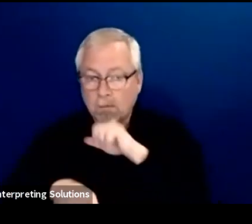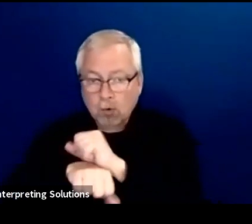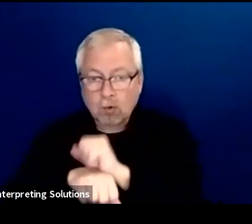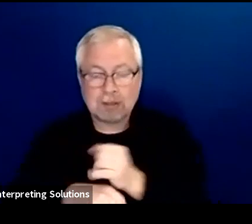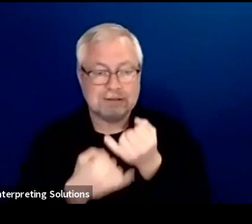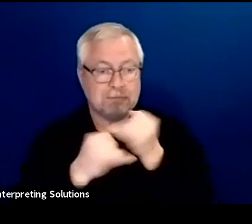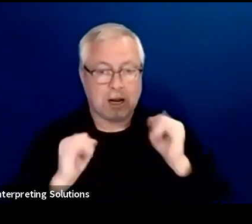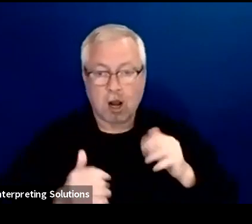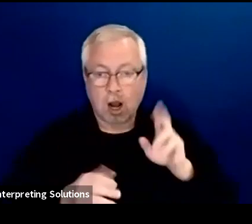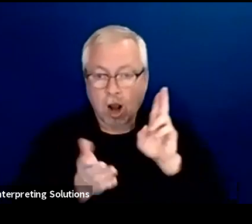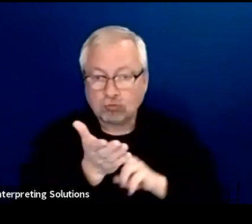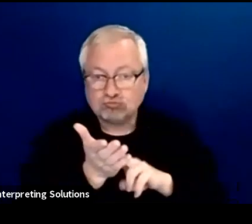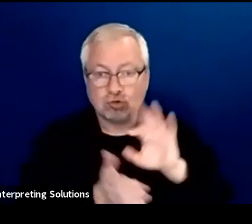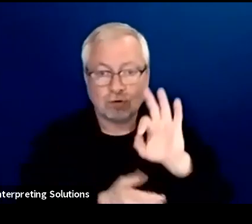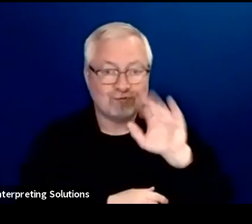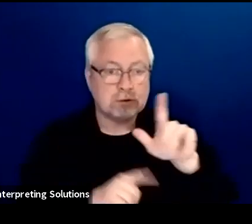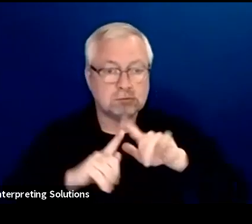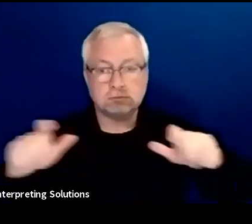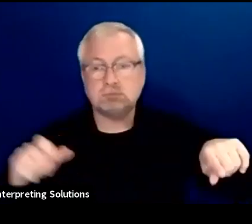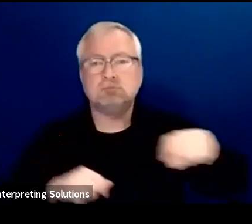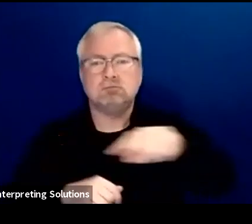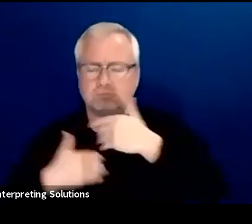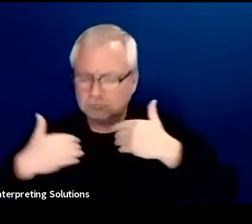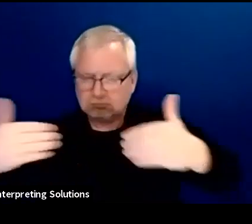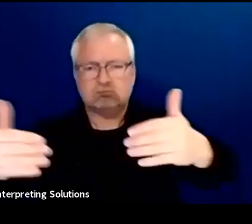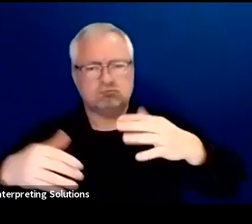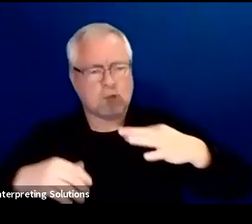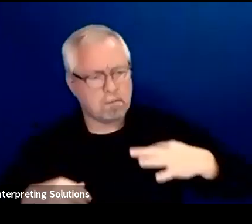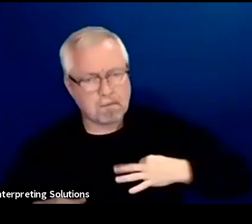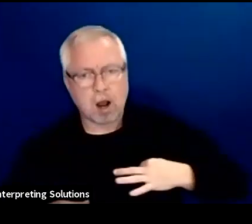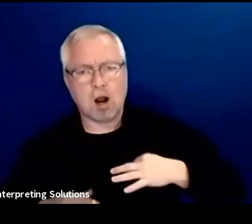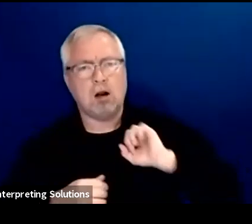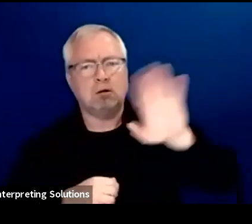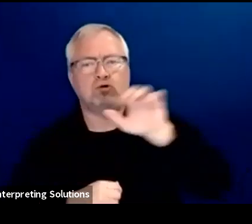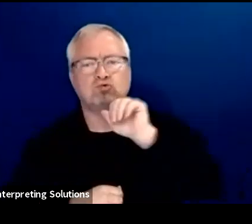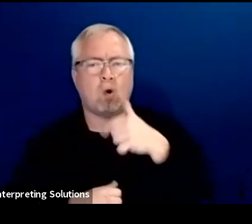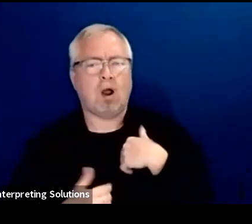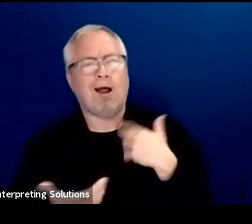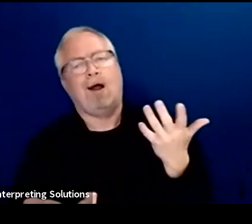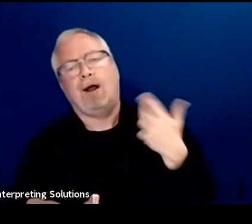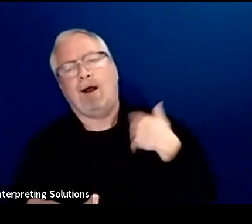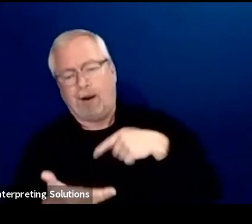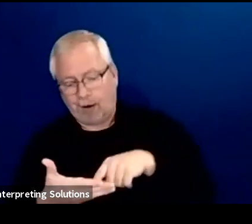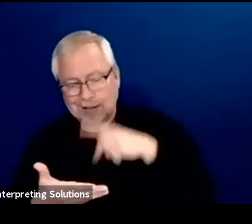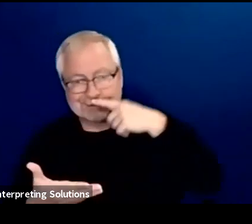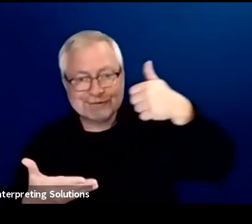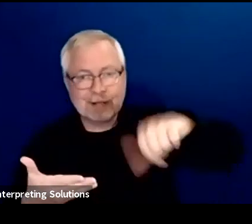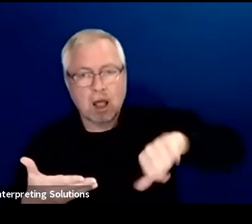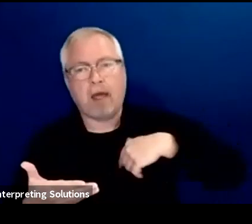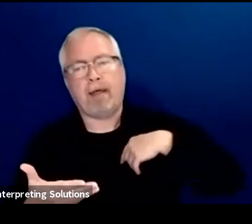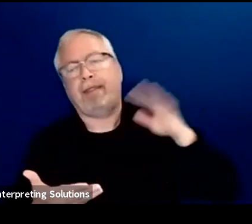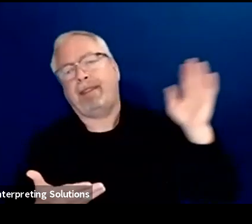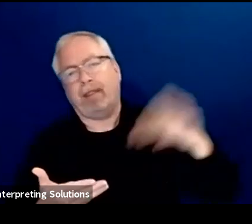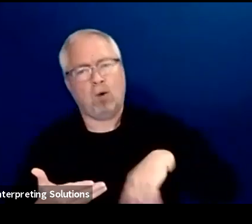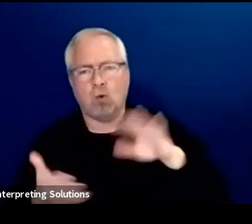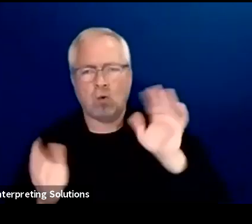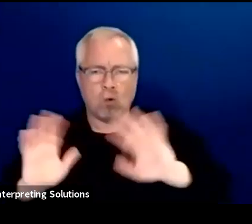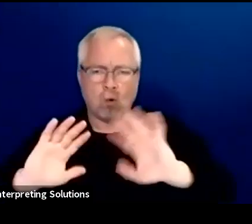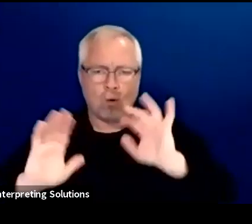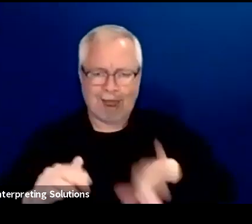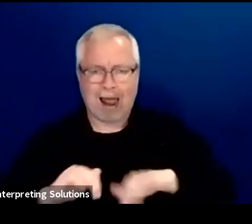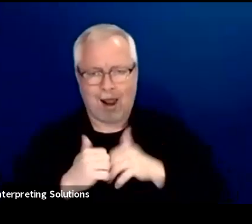apply now. Don't be dismayed by the denial letter you get, because that's the natural way UI works today. But getting yourself in the system means that you'll be ready